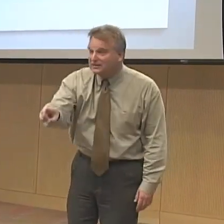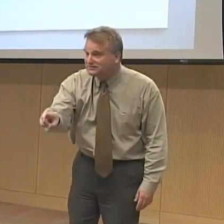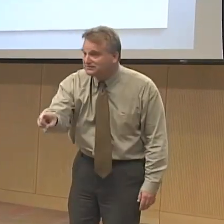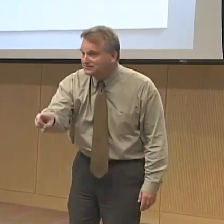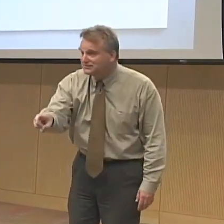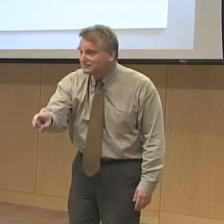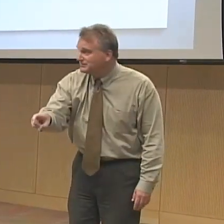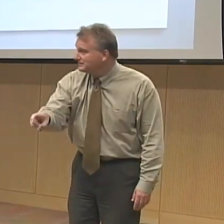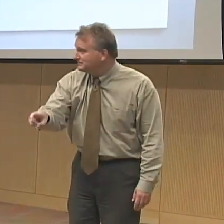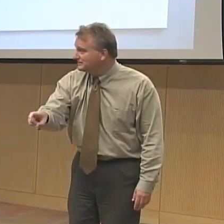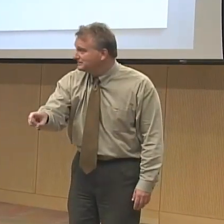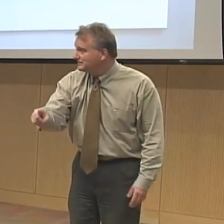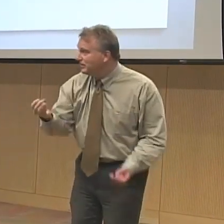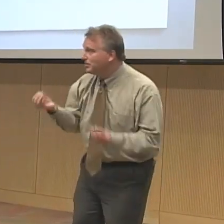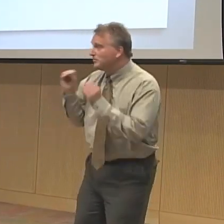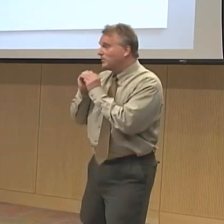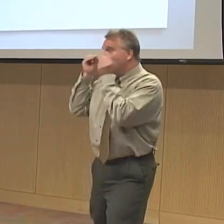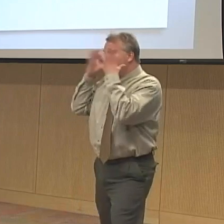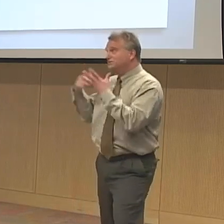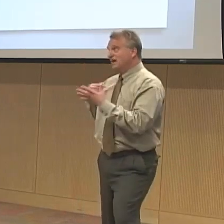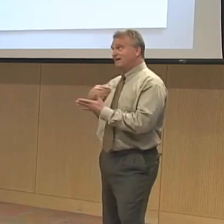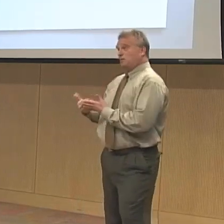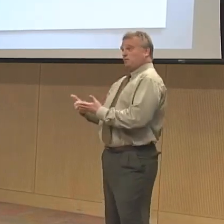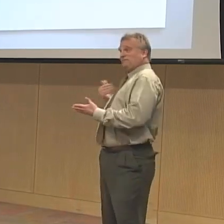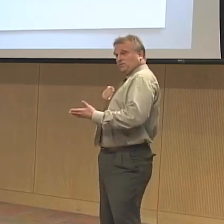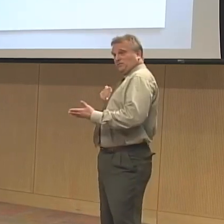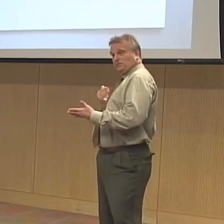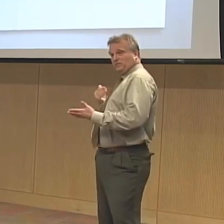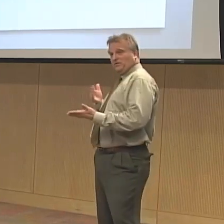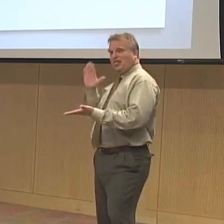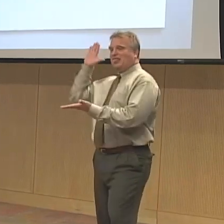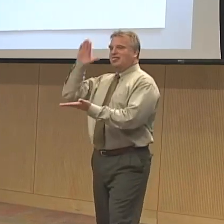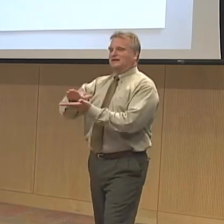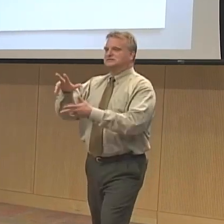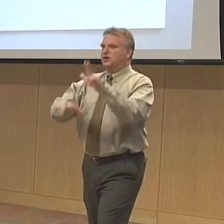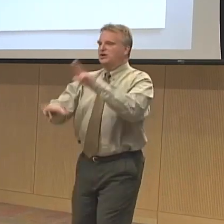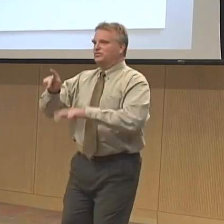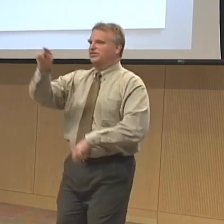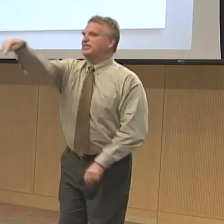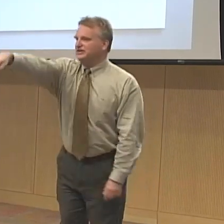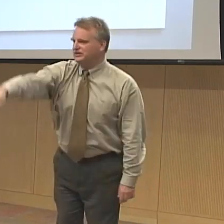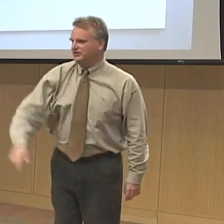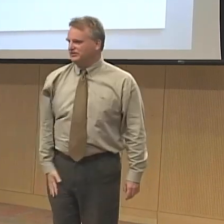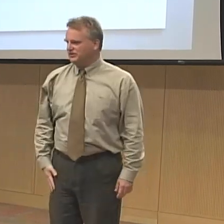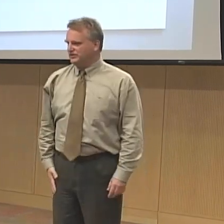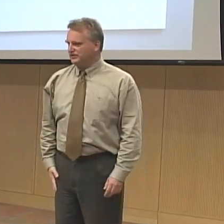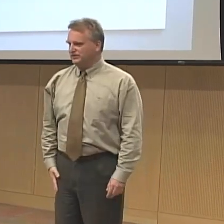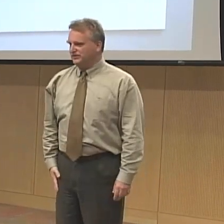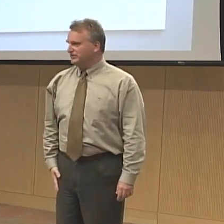I ask? Who is Sally? Who is Bill? The more information I had before, the less awkward it is once I get